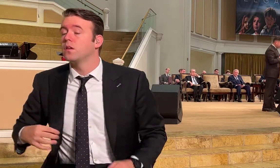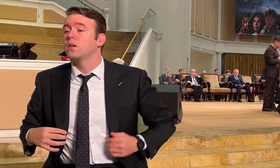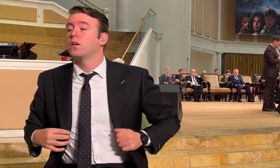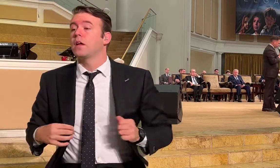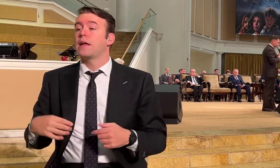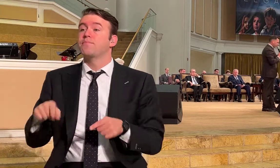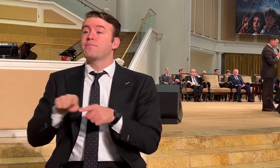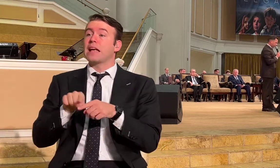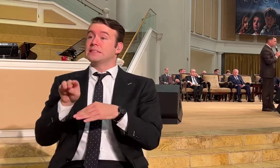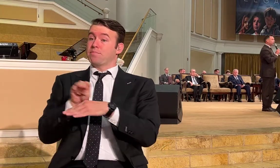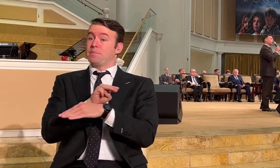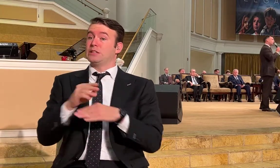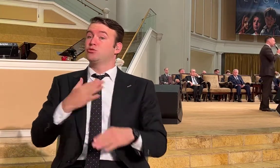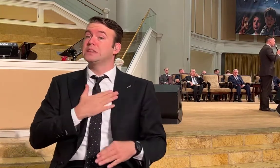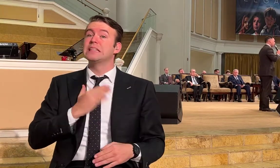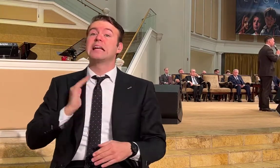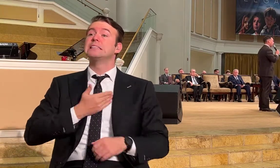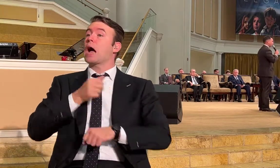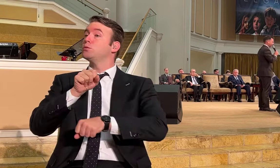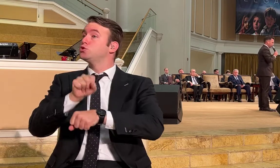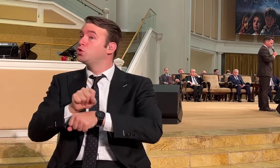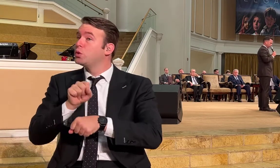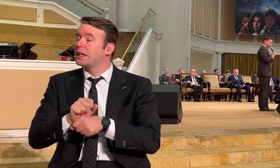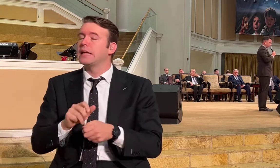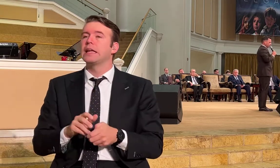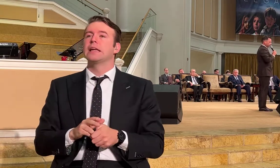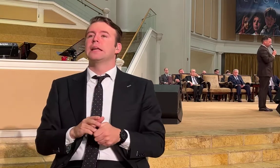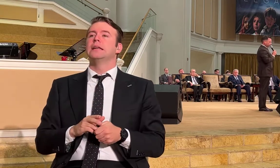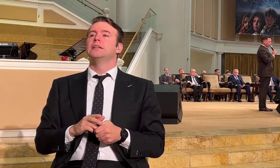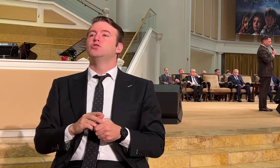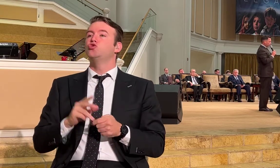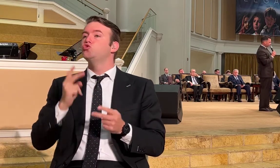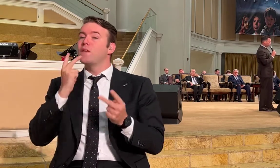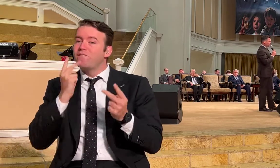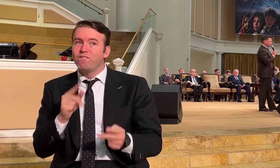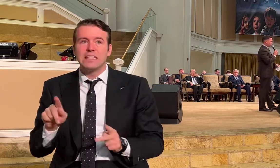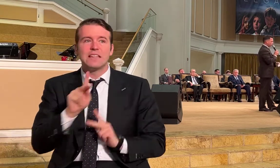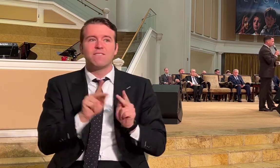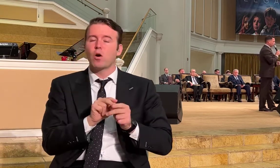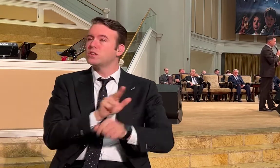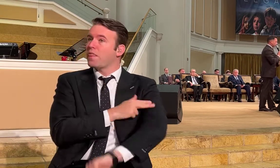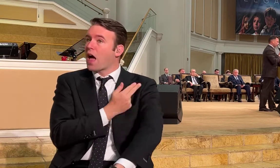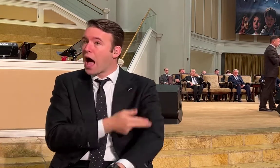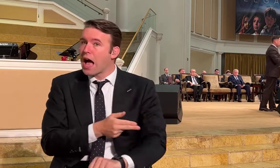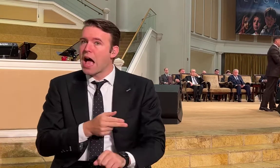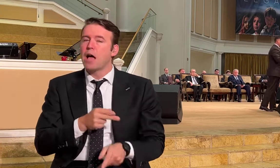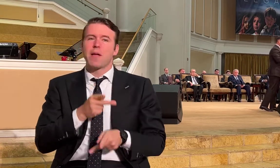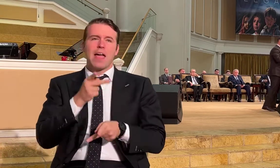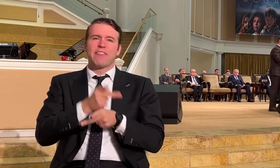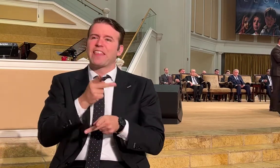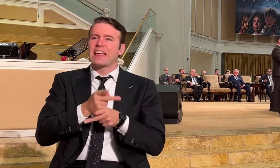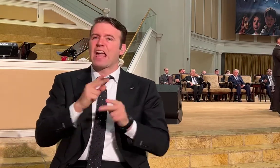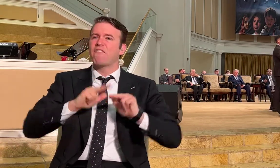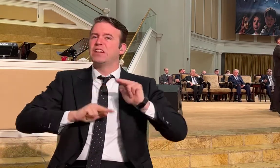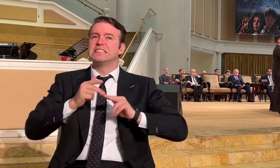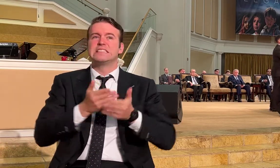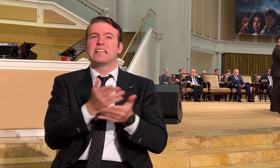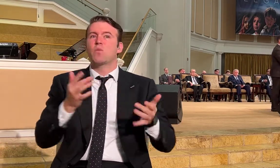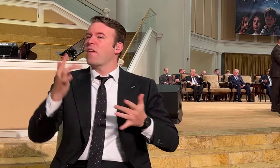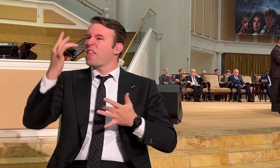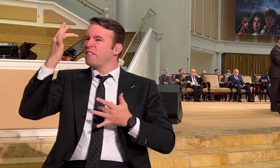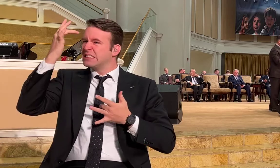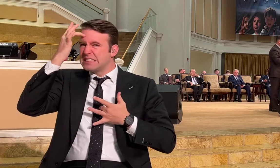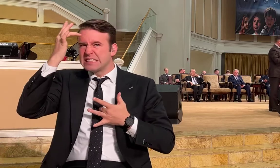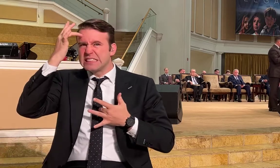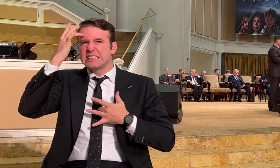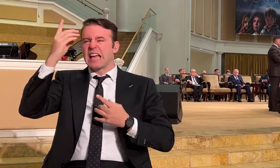As ministry, it is often our duty, our obligation, to visit folks in the hospital and care facilities where there is sickness